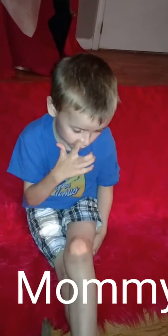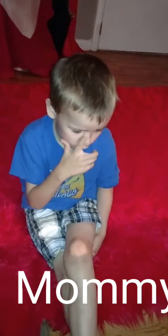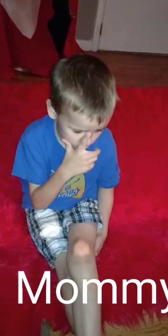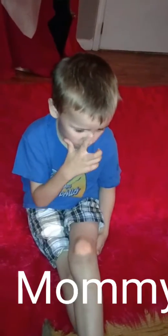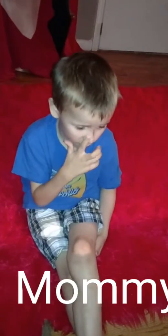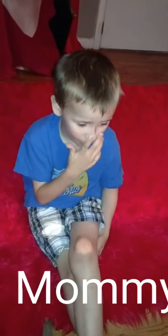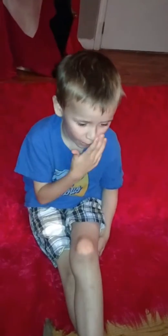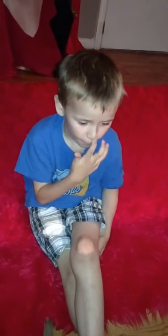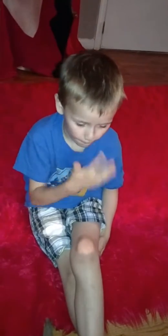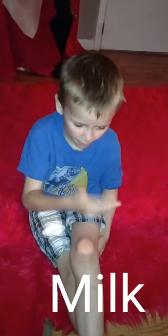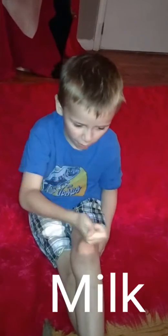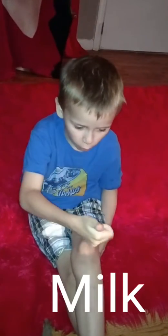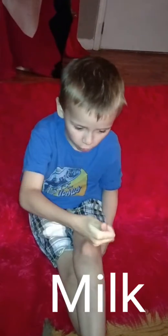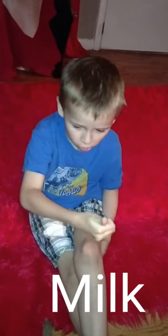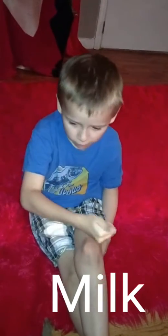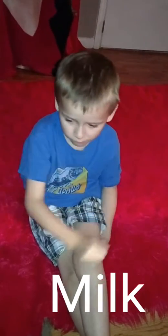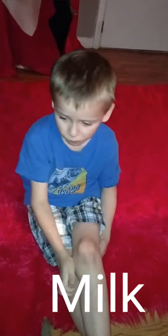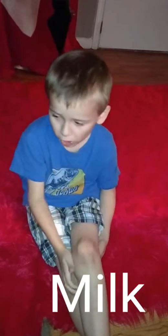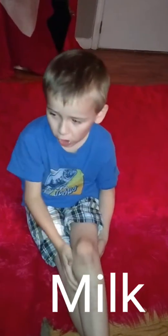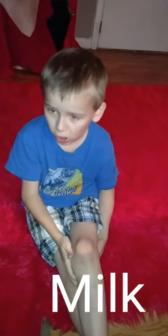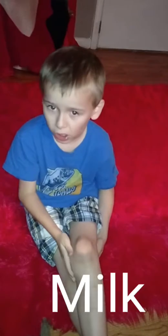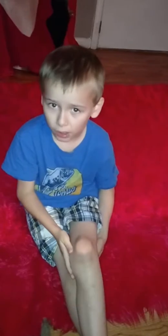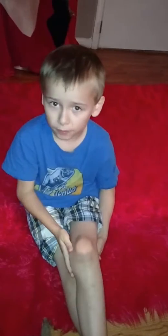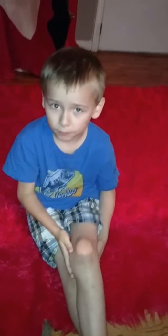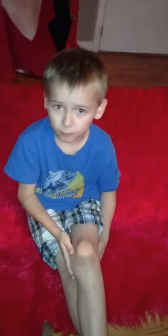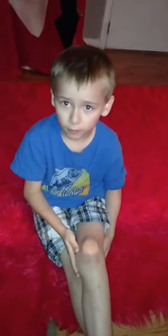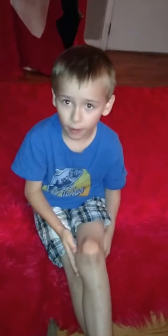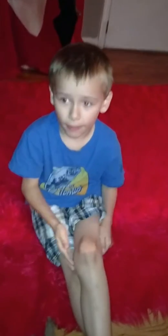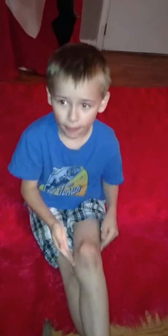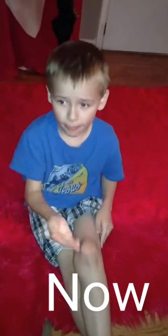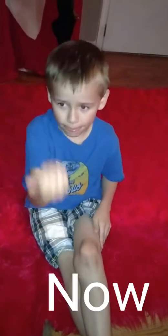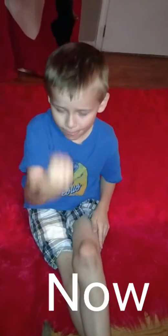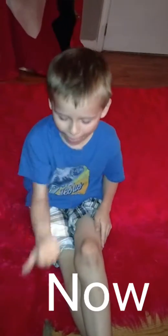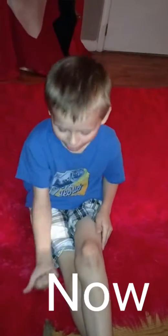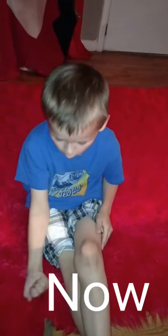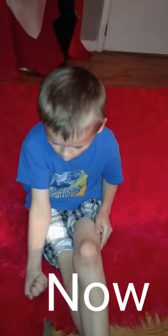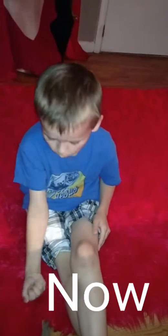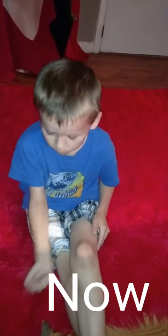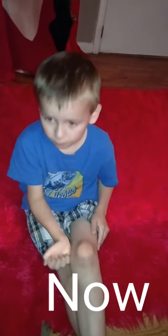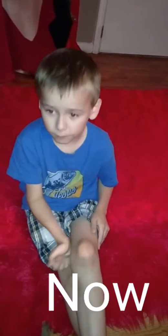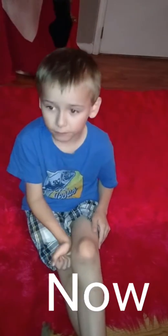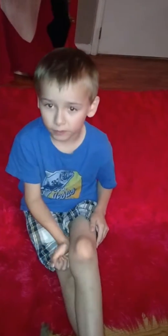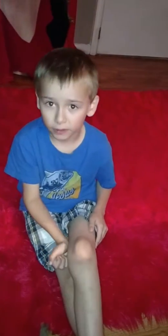sign milk, sign now, sign nice,